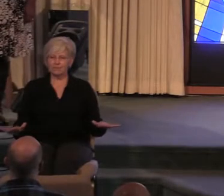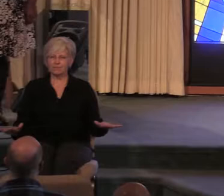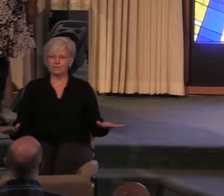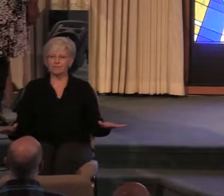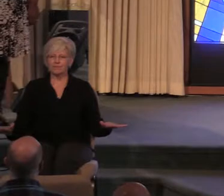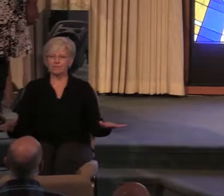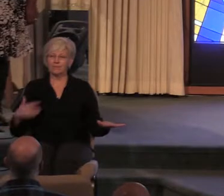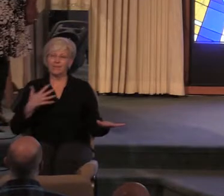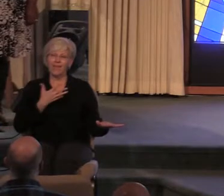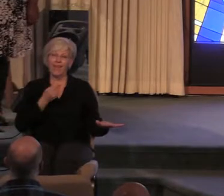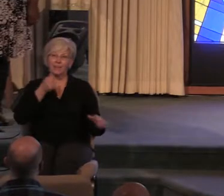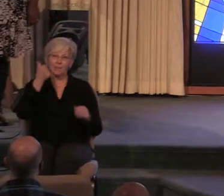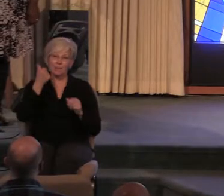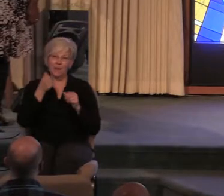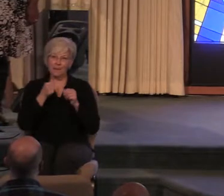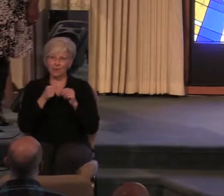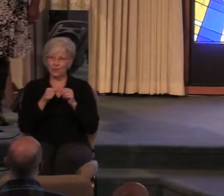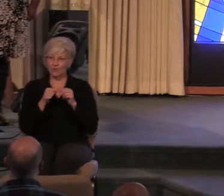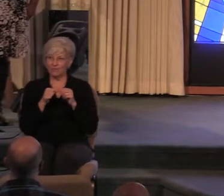And remember,